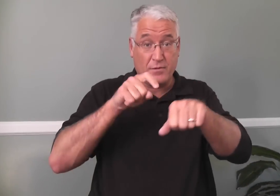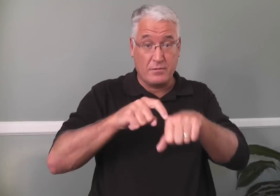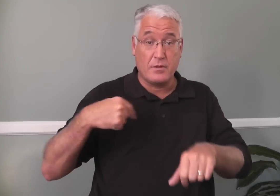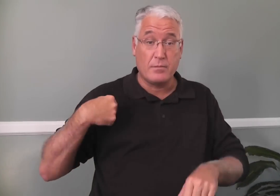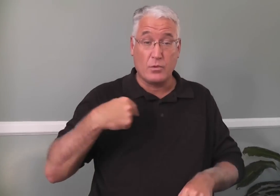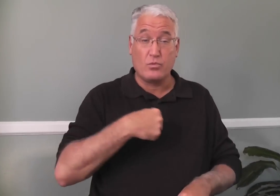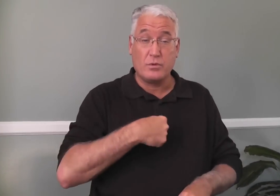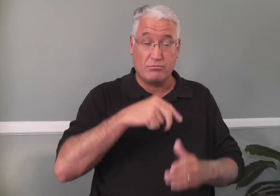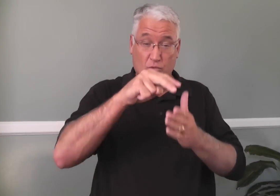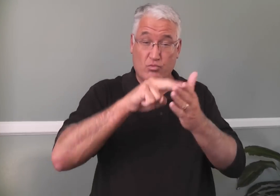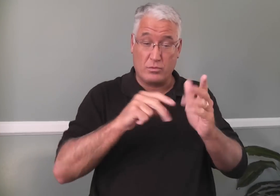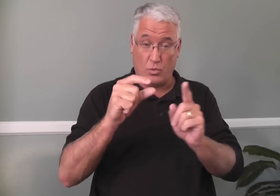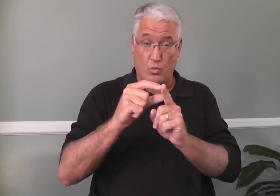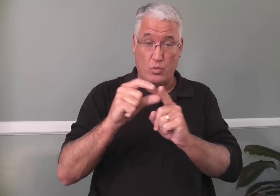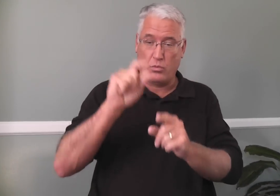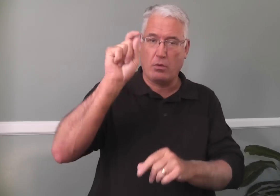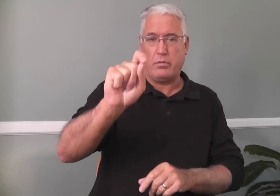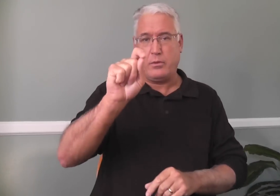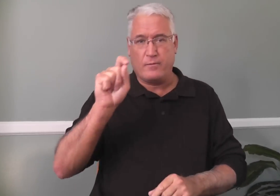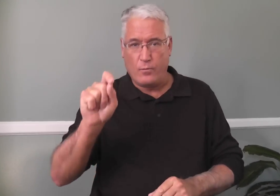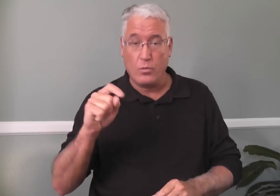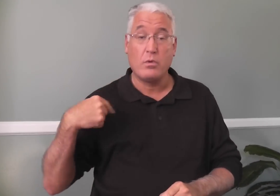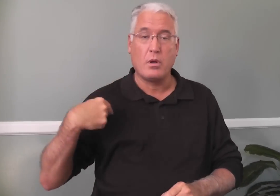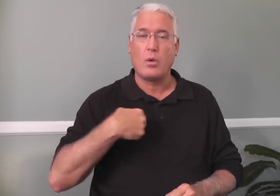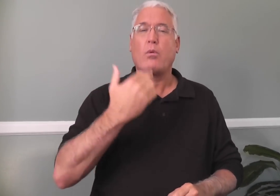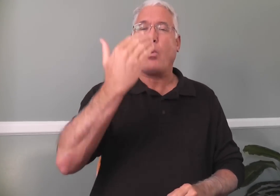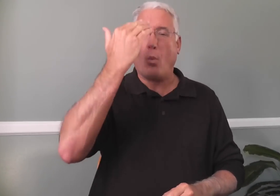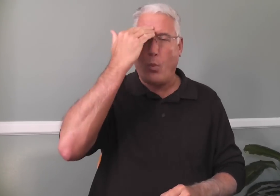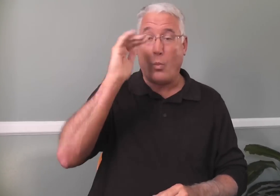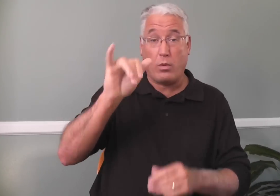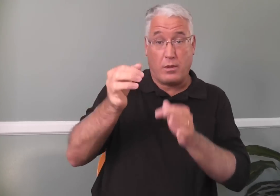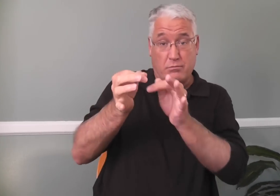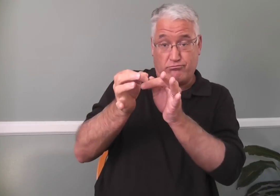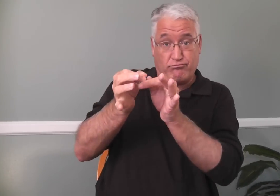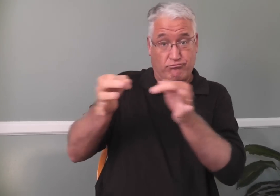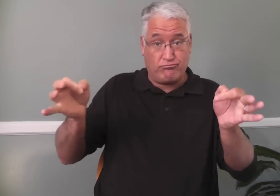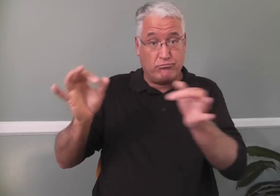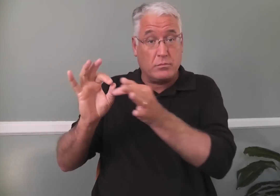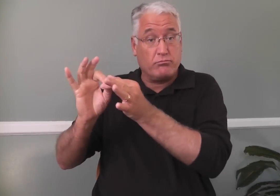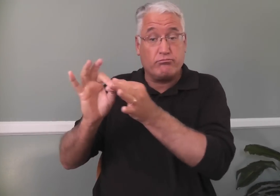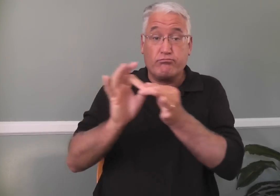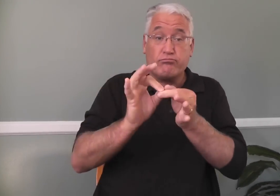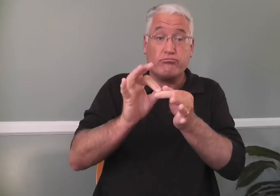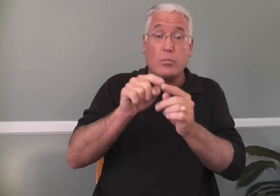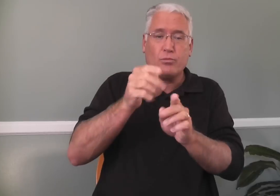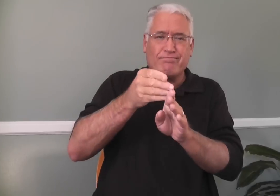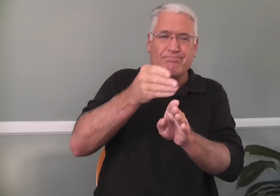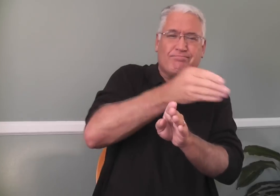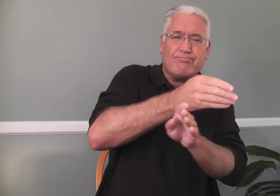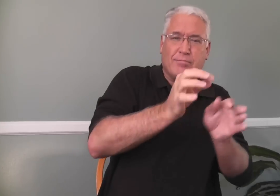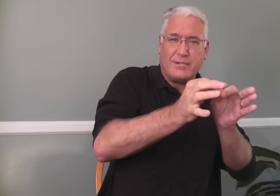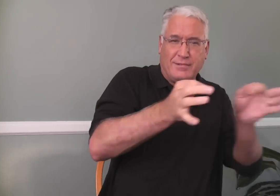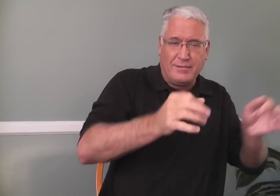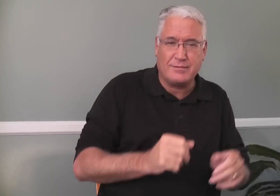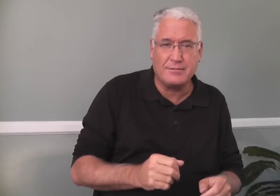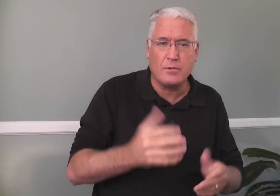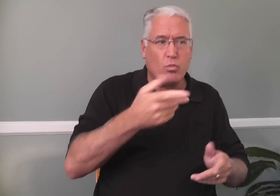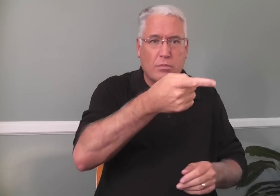Every time that we read the word therefore, we know that the statement, it's connected to the previous